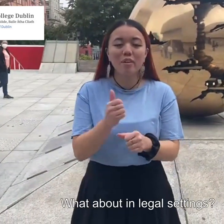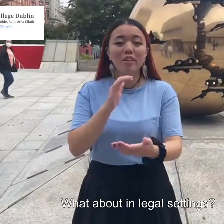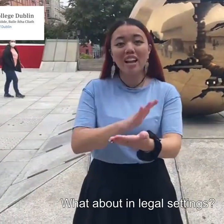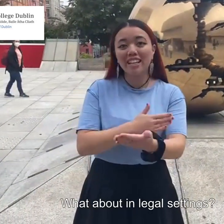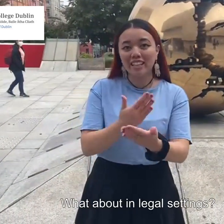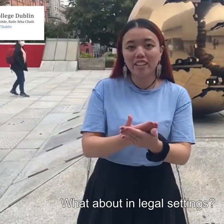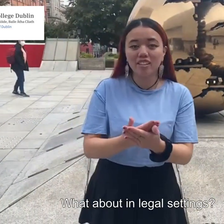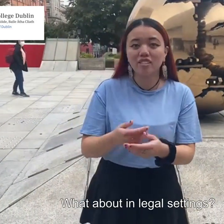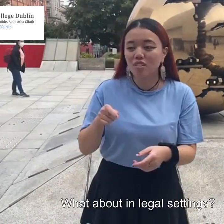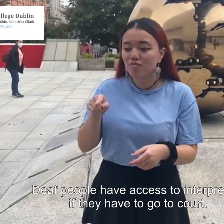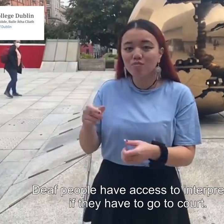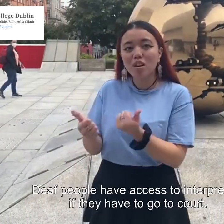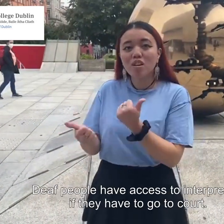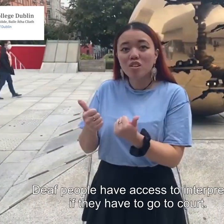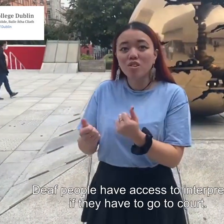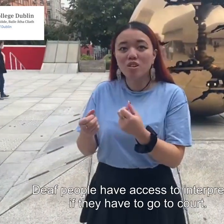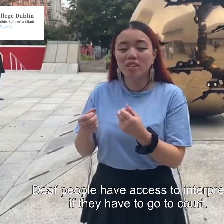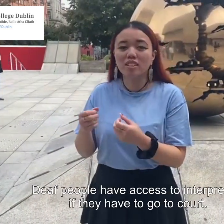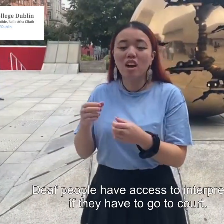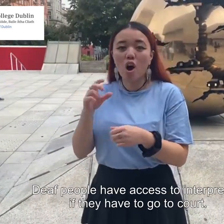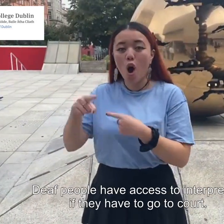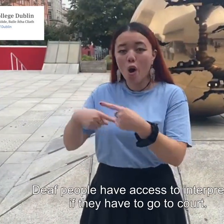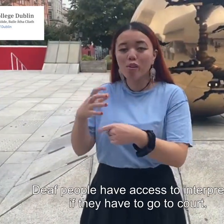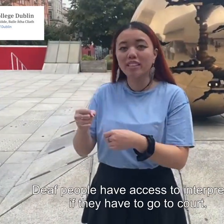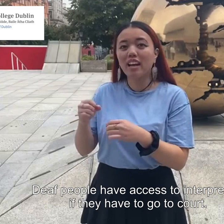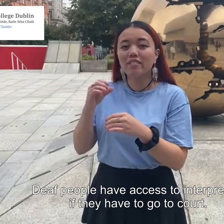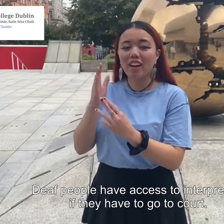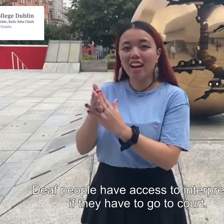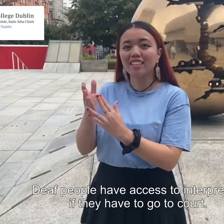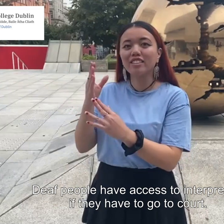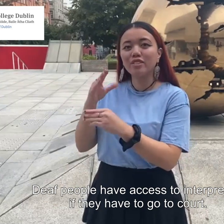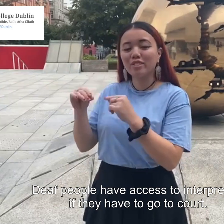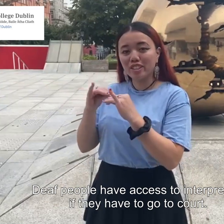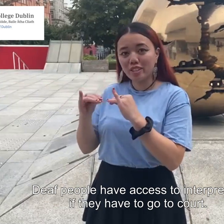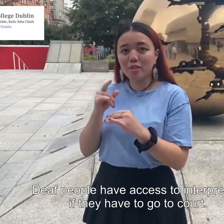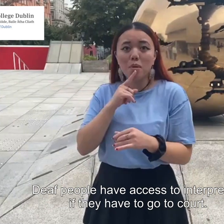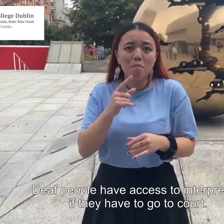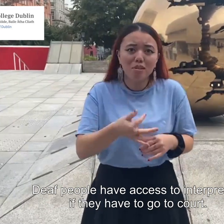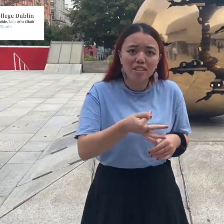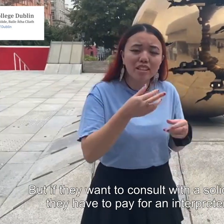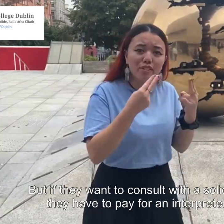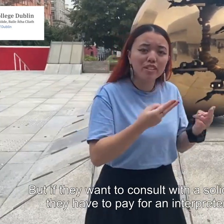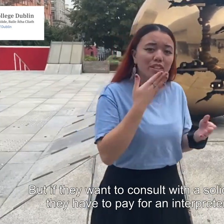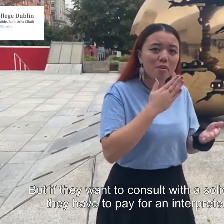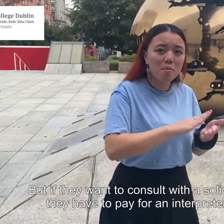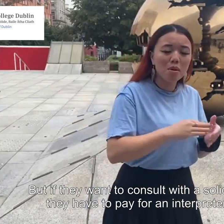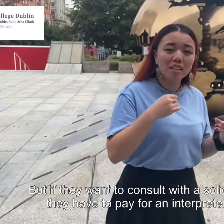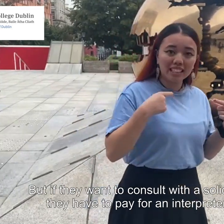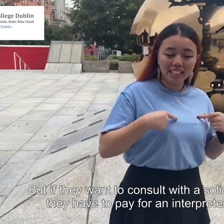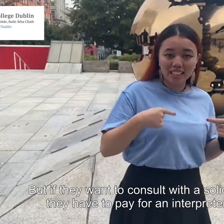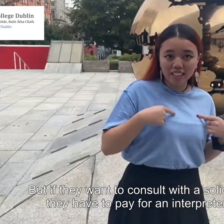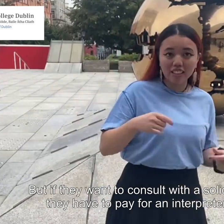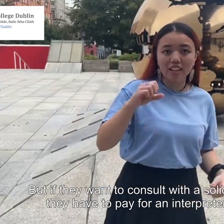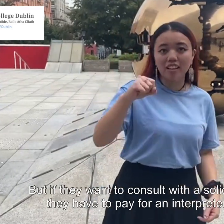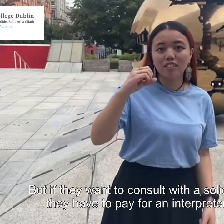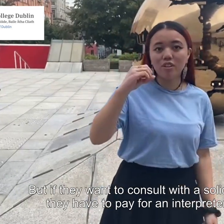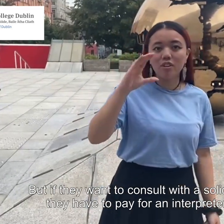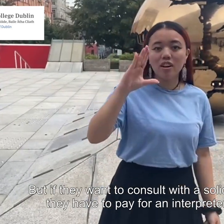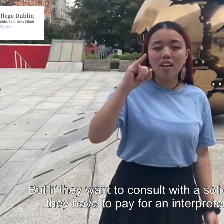What about in legal settings? Deaf people have access to interpreters if they have to go to court. But if they want to consult